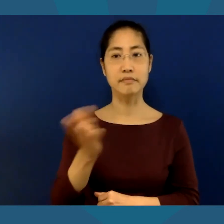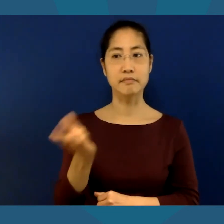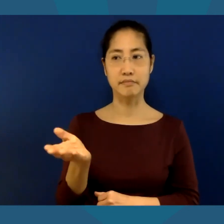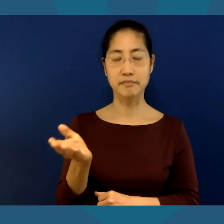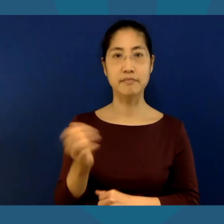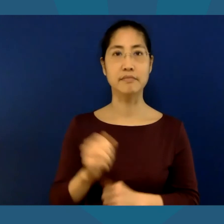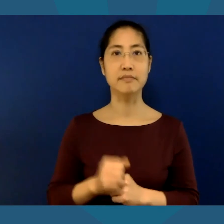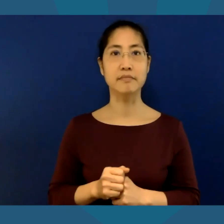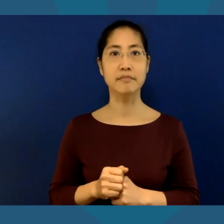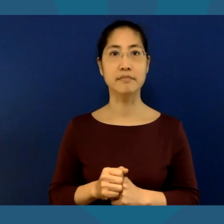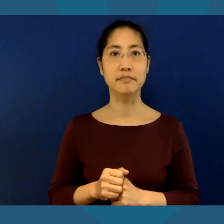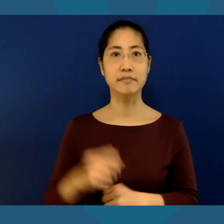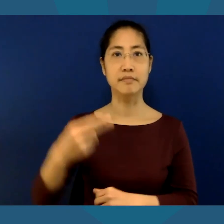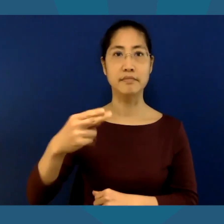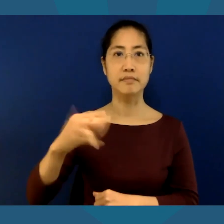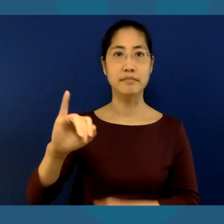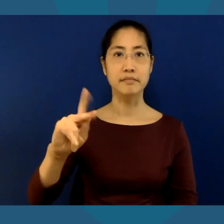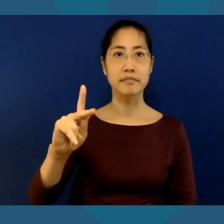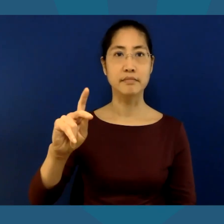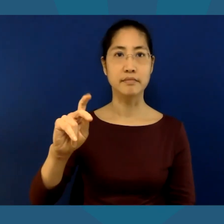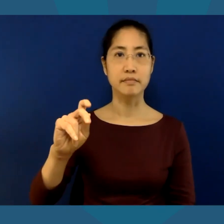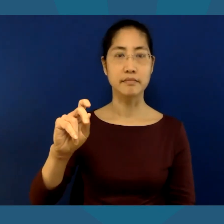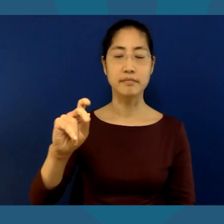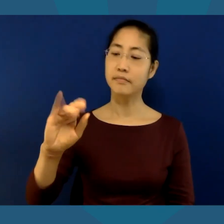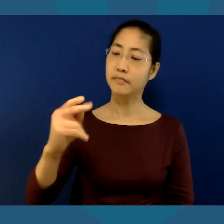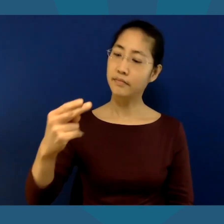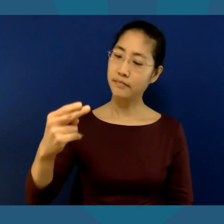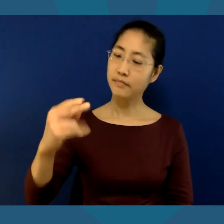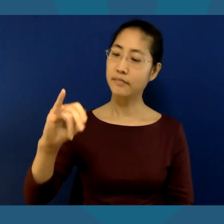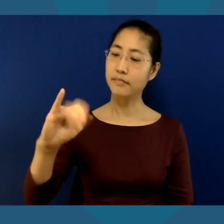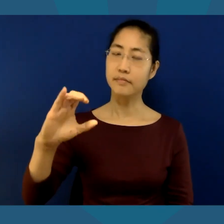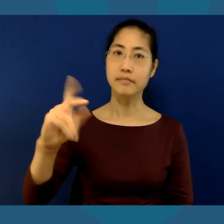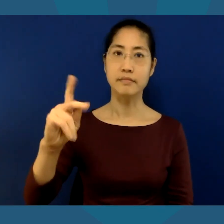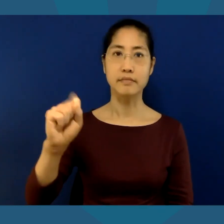website Hicks, the number 4,